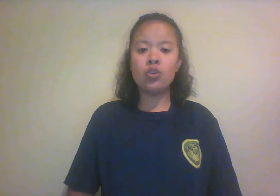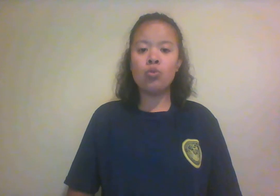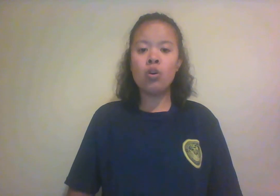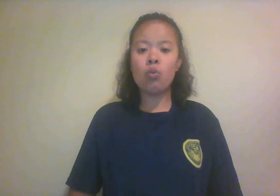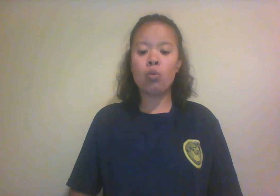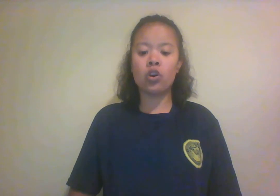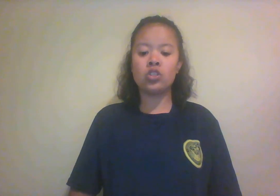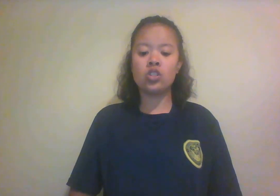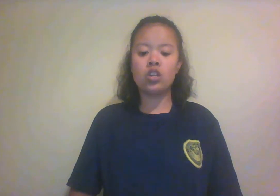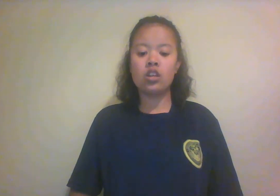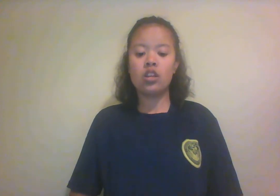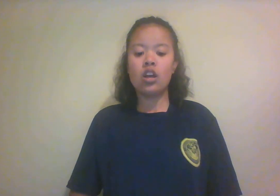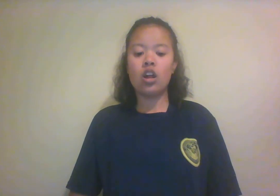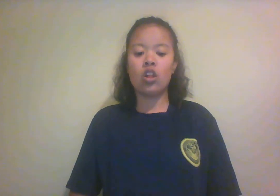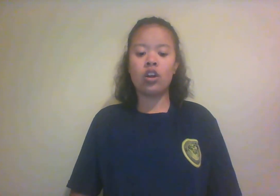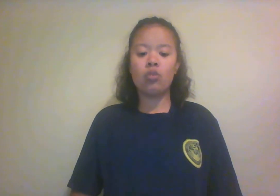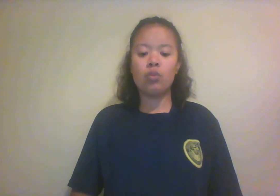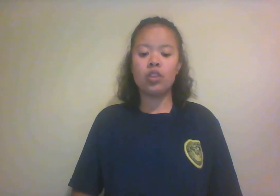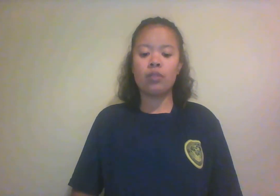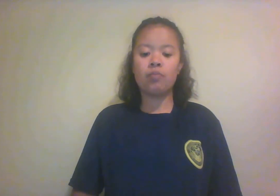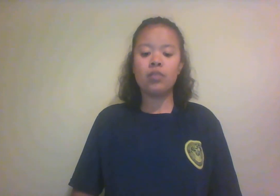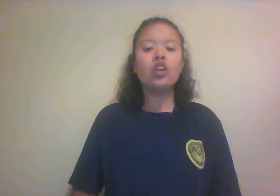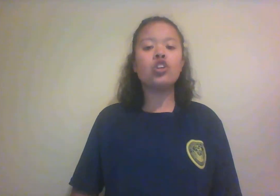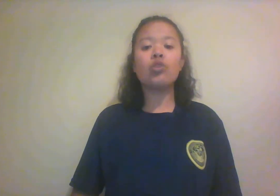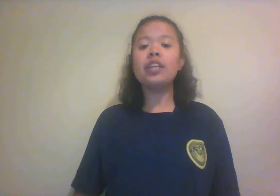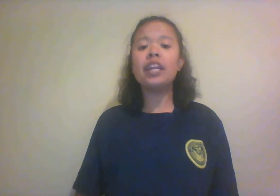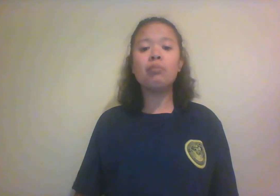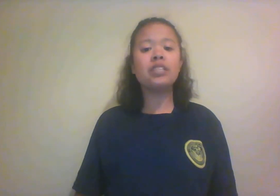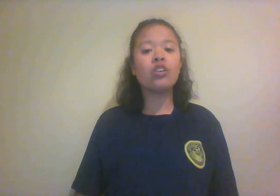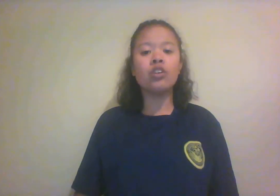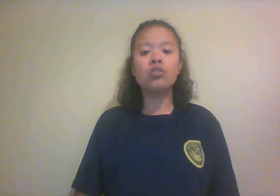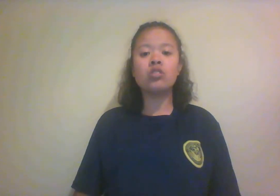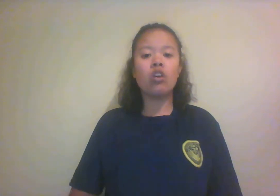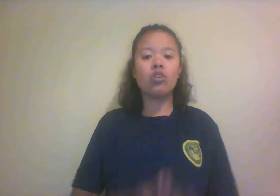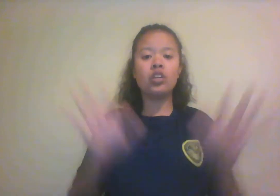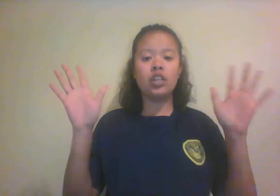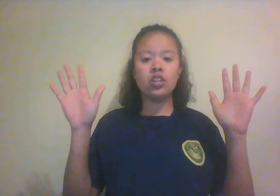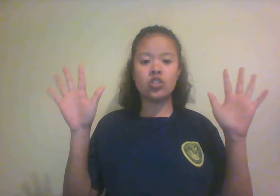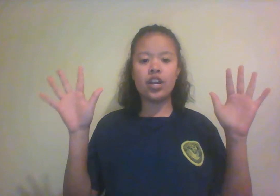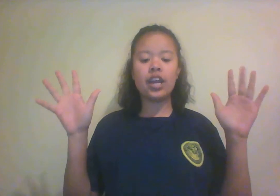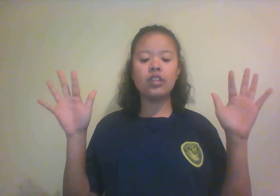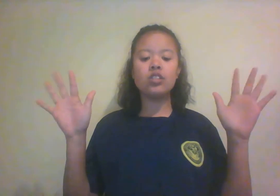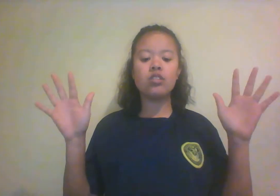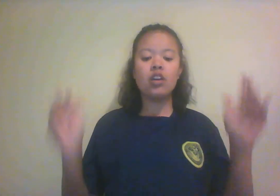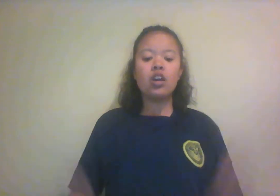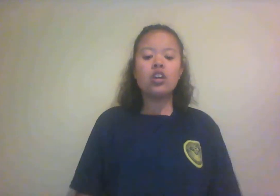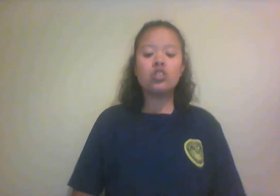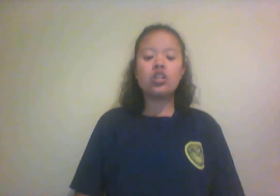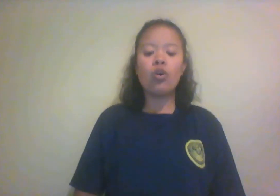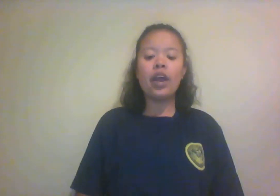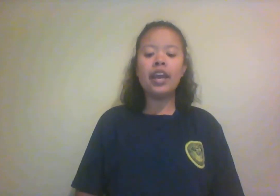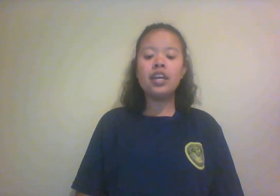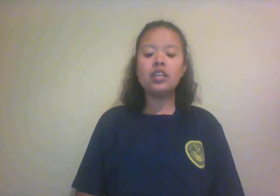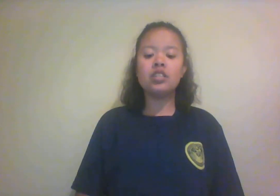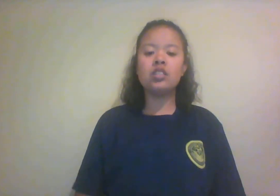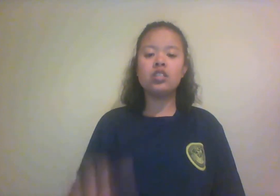few words along with it. You don't need any materials. All you need is your hands. So A is done